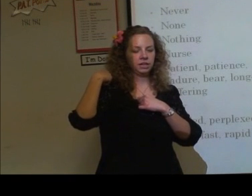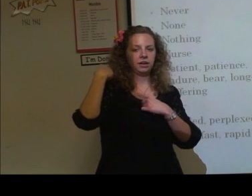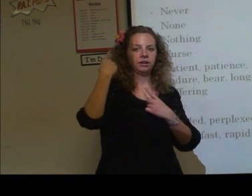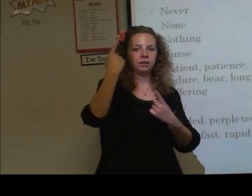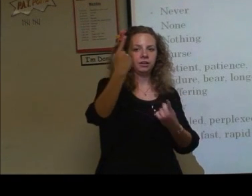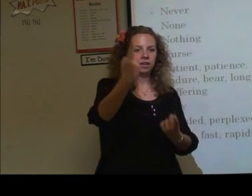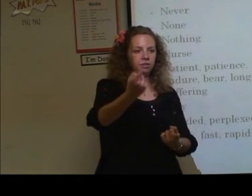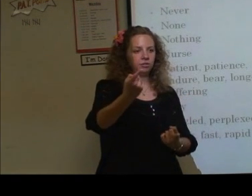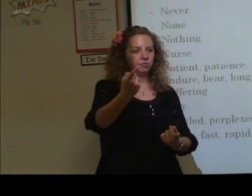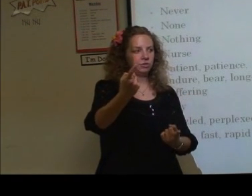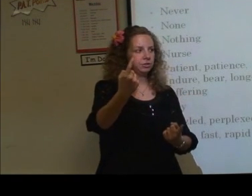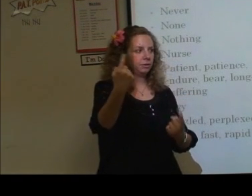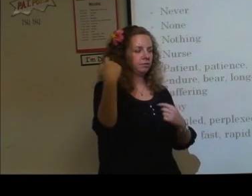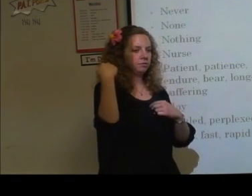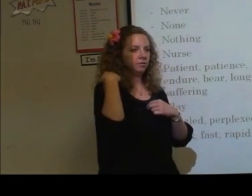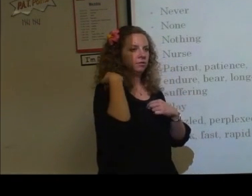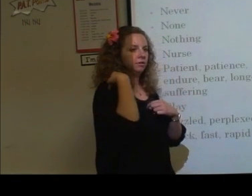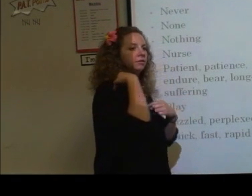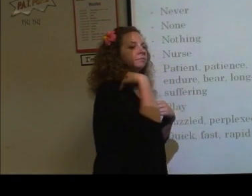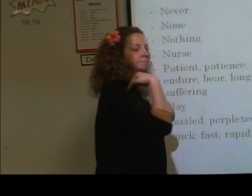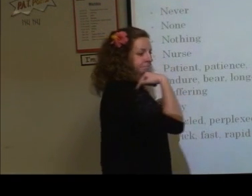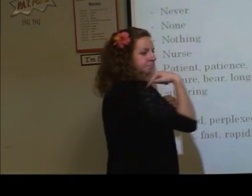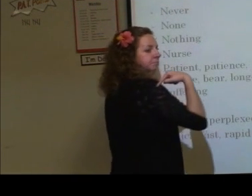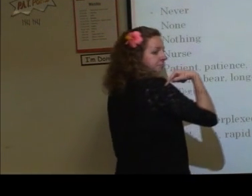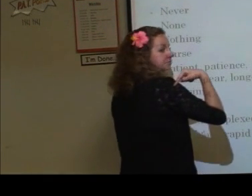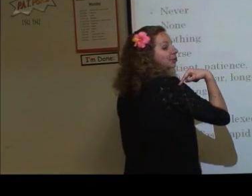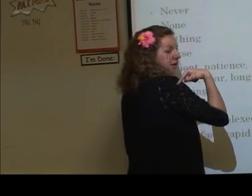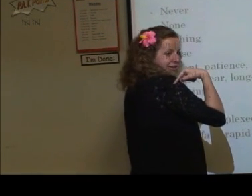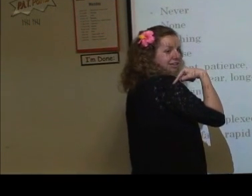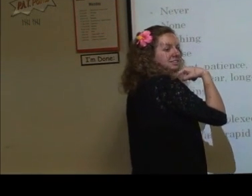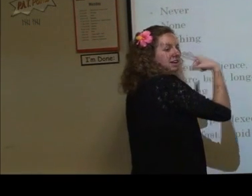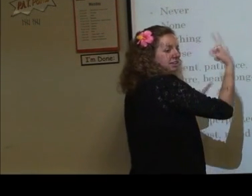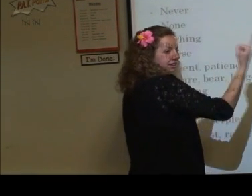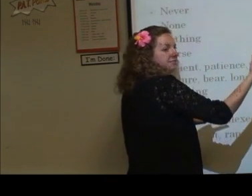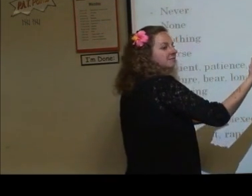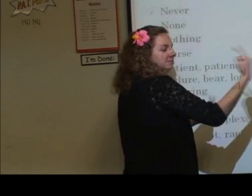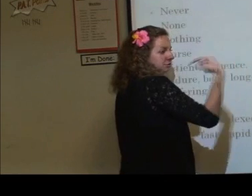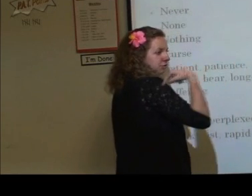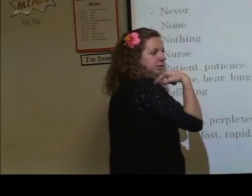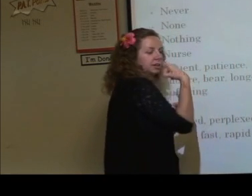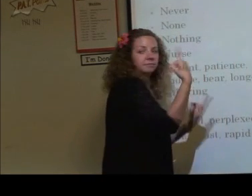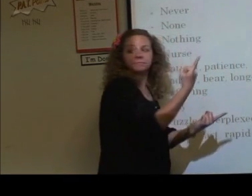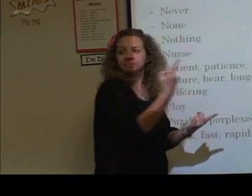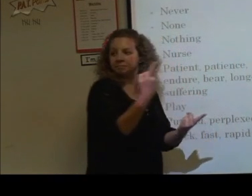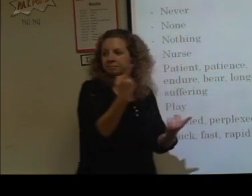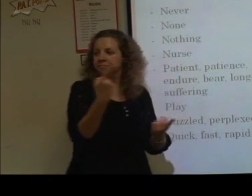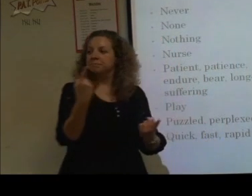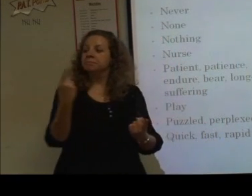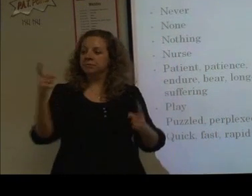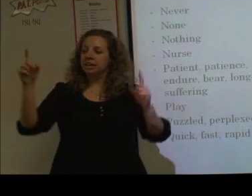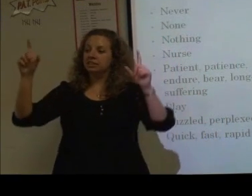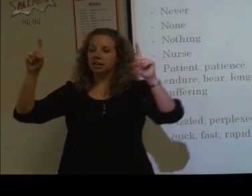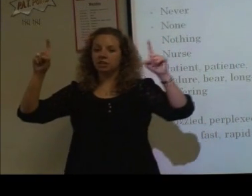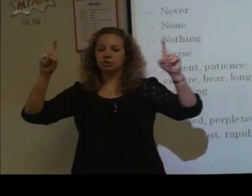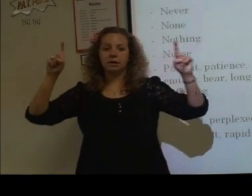there. And go forward this way. Right here? Mm-hmm. You got it, exactly. Like this? Right there. Mm-hmm. And tuck in your